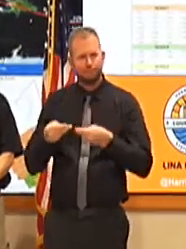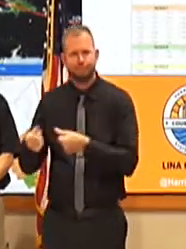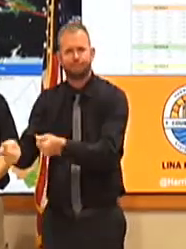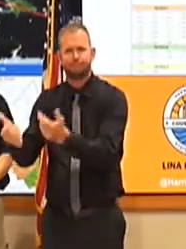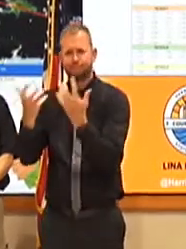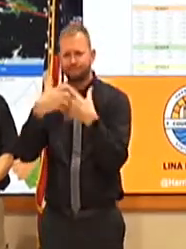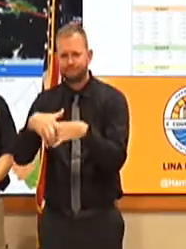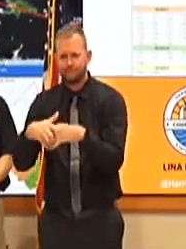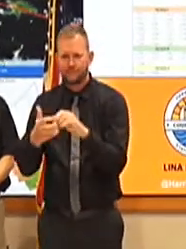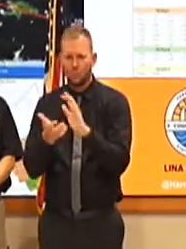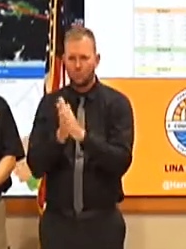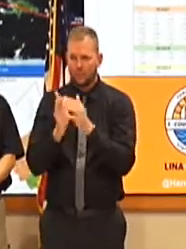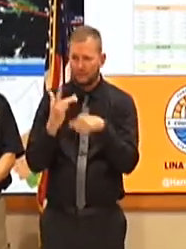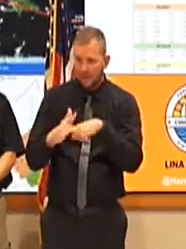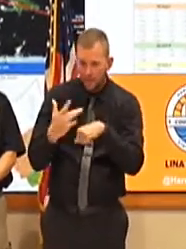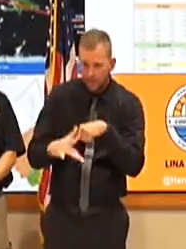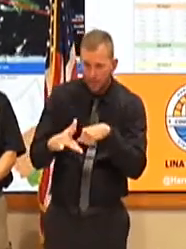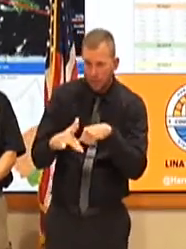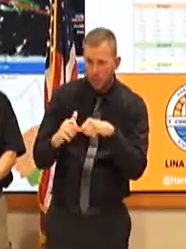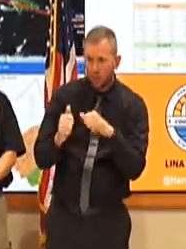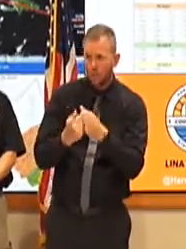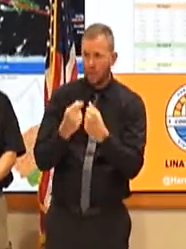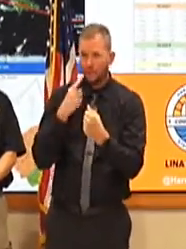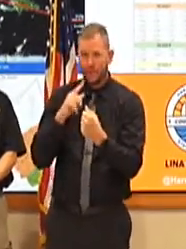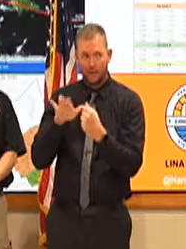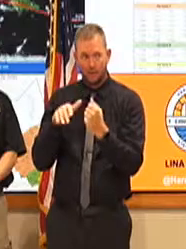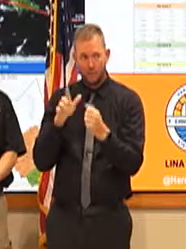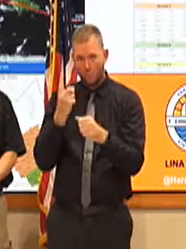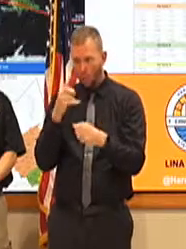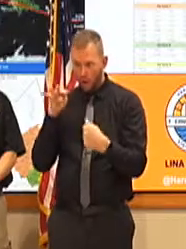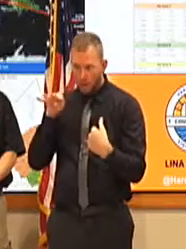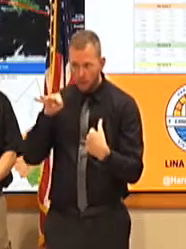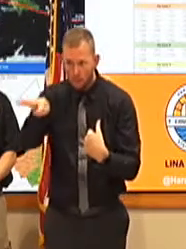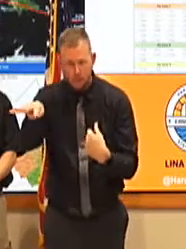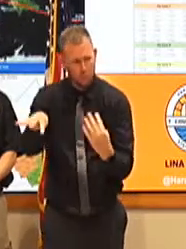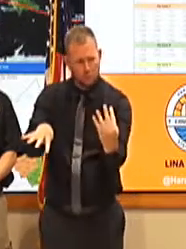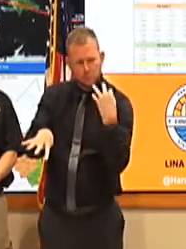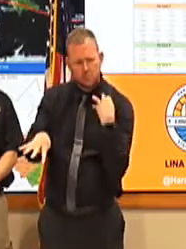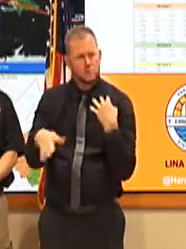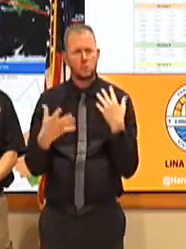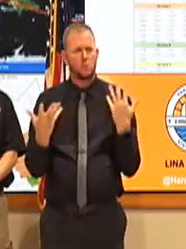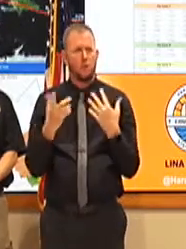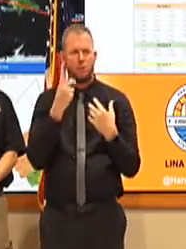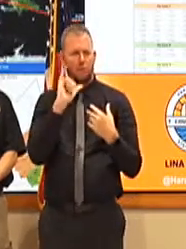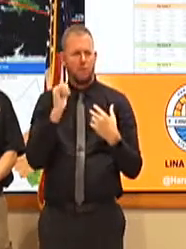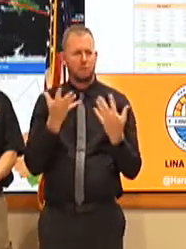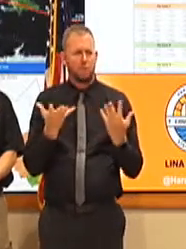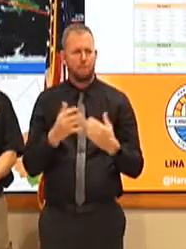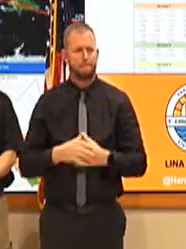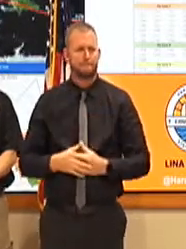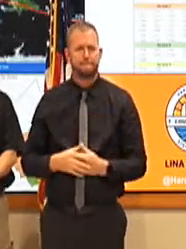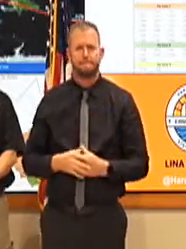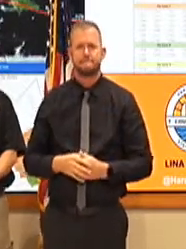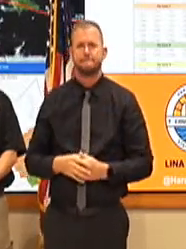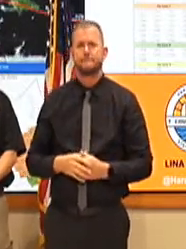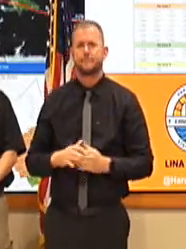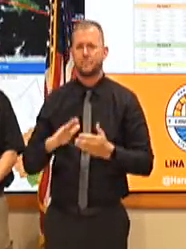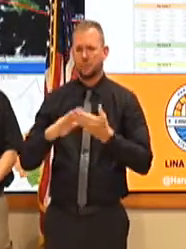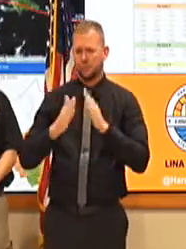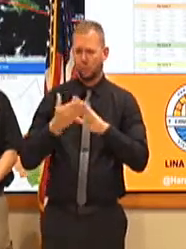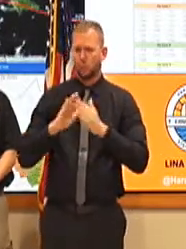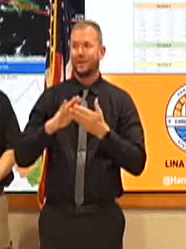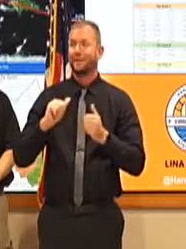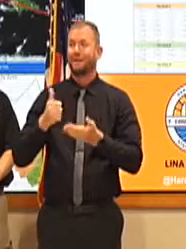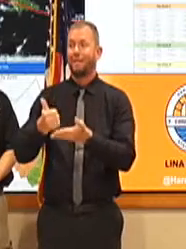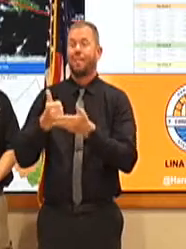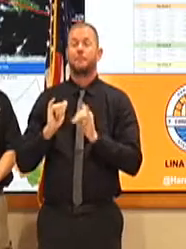when? The question is about traffic measures. Right now, the most important thing we can do, the community can help us by trying to stay off the